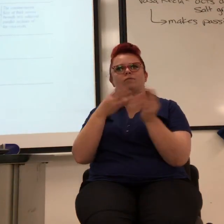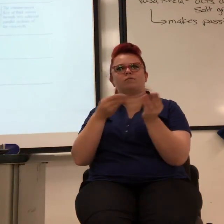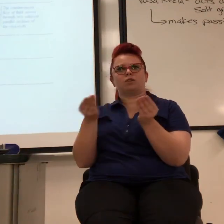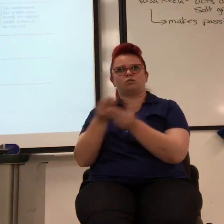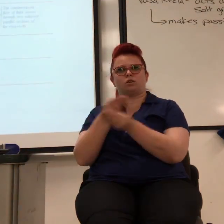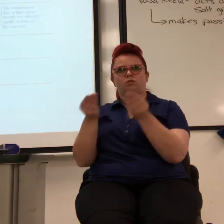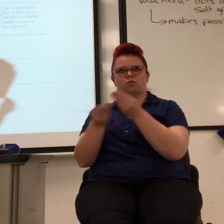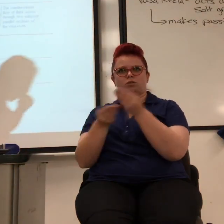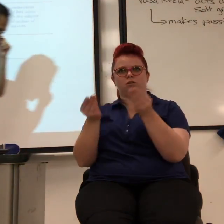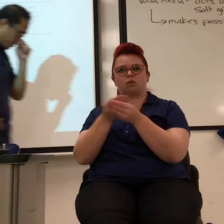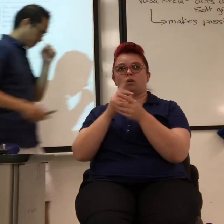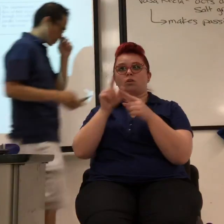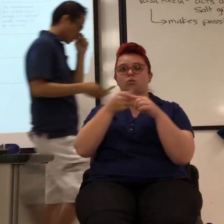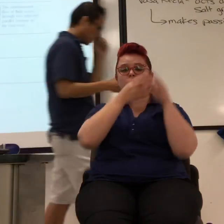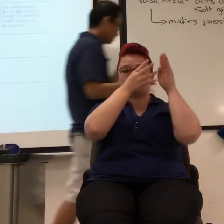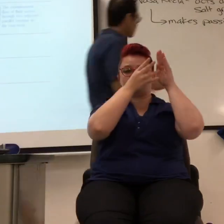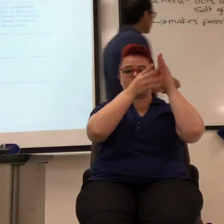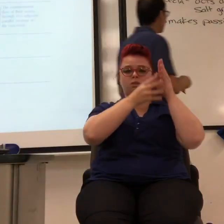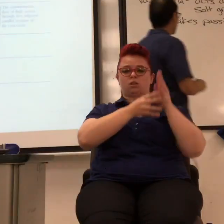this.